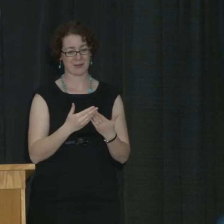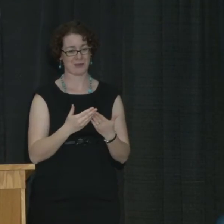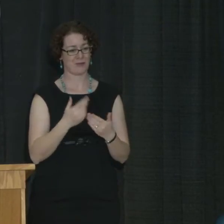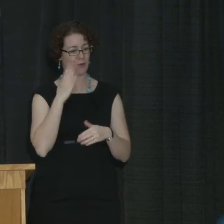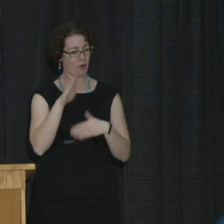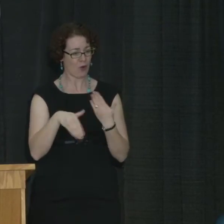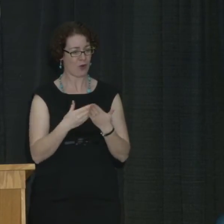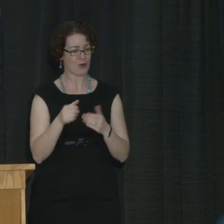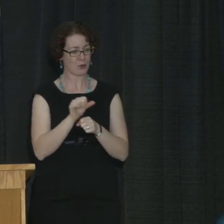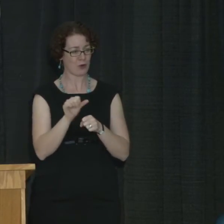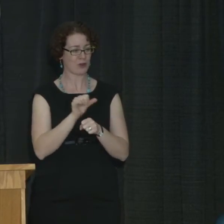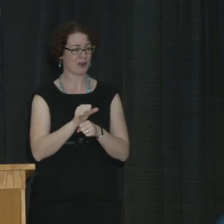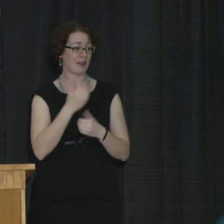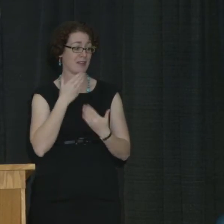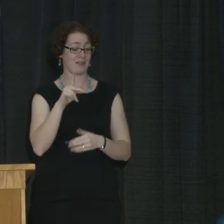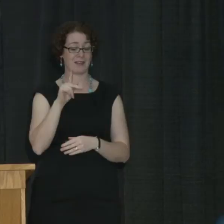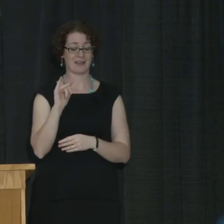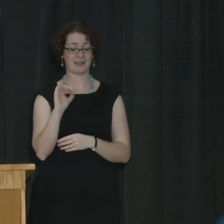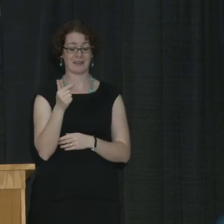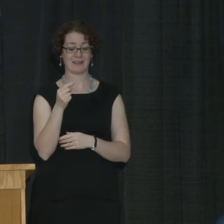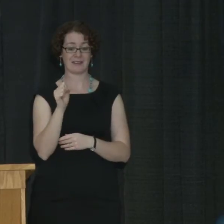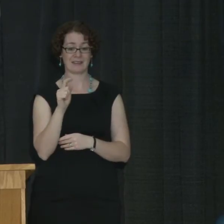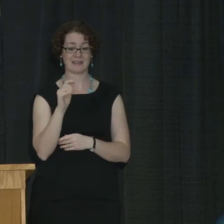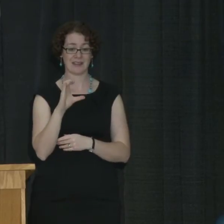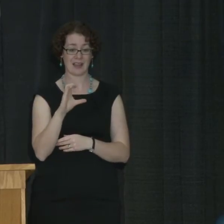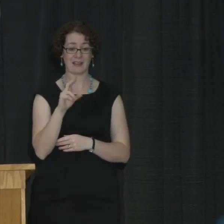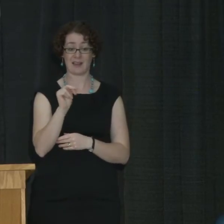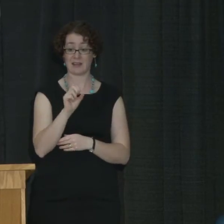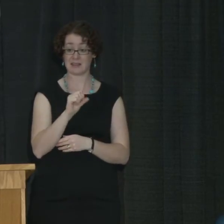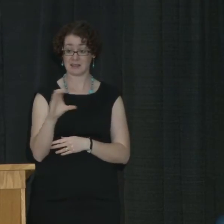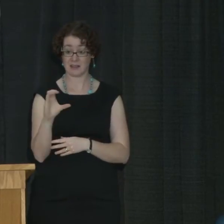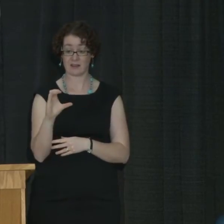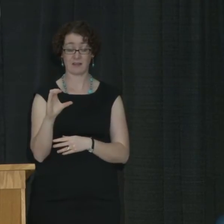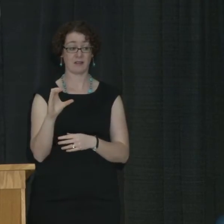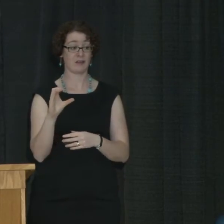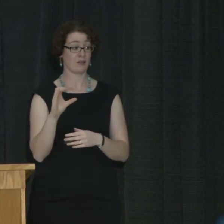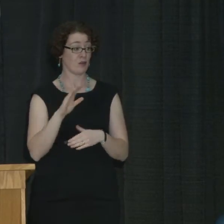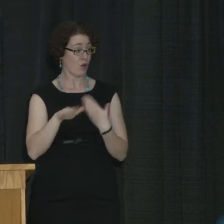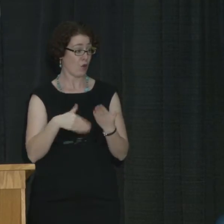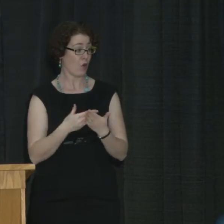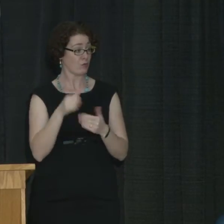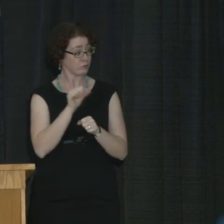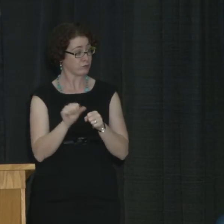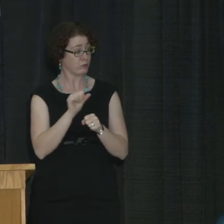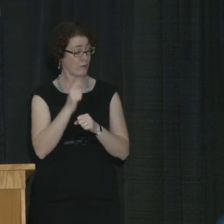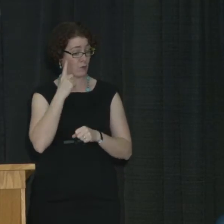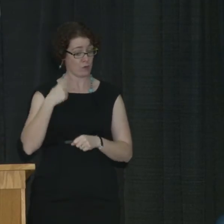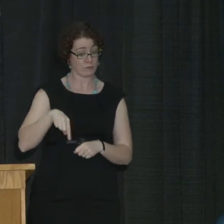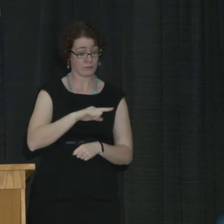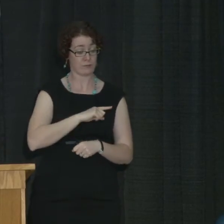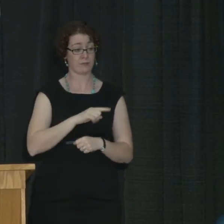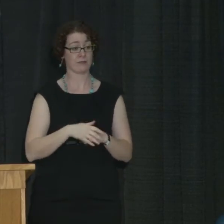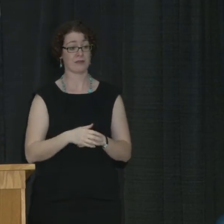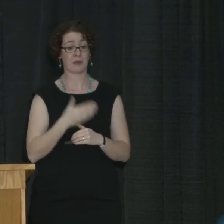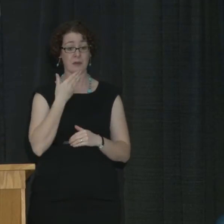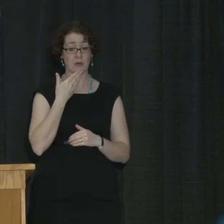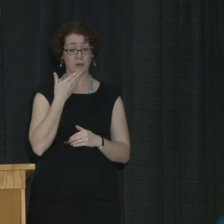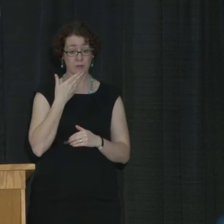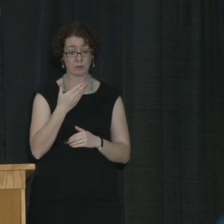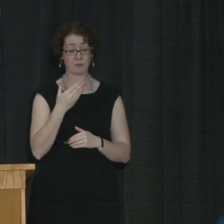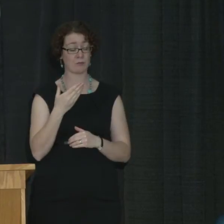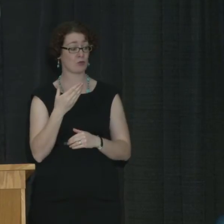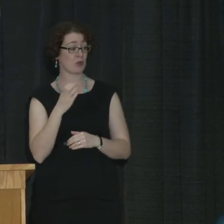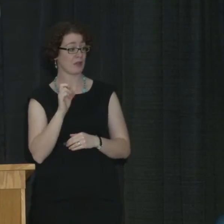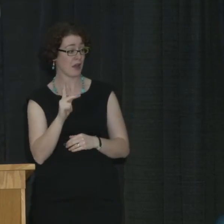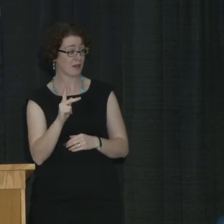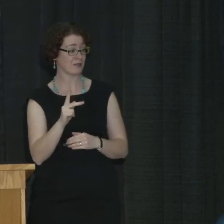you do, and thank you to Kingstec and to Nova Scotia Community College for all you do for all of us. All the best to you, and good luck